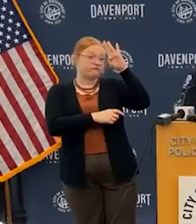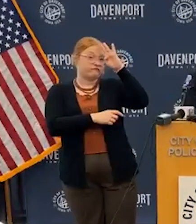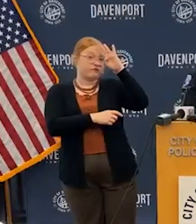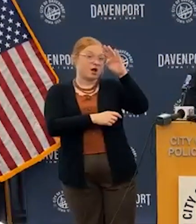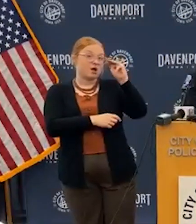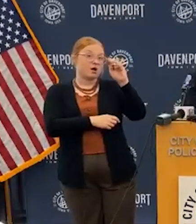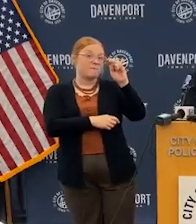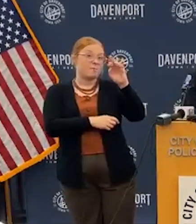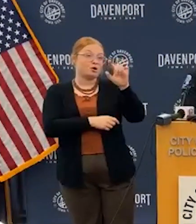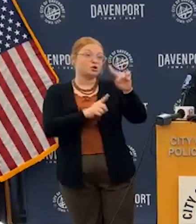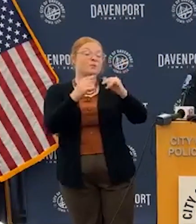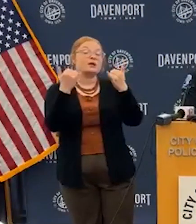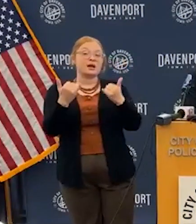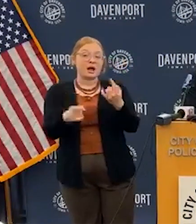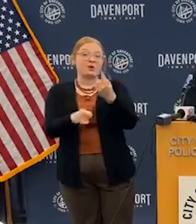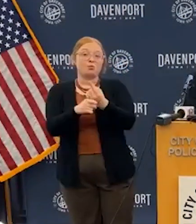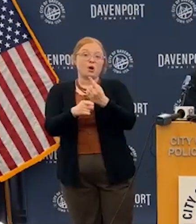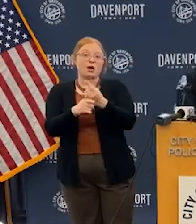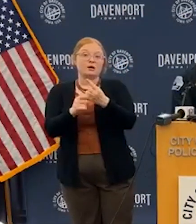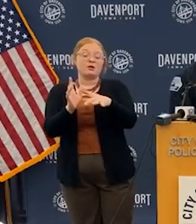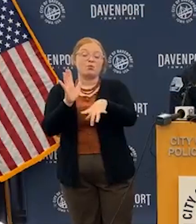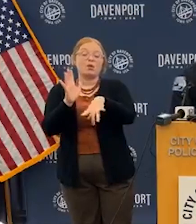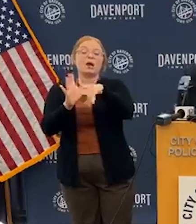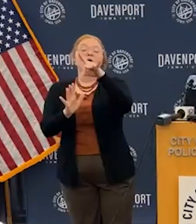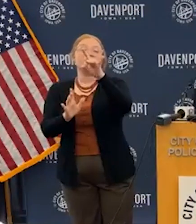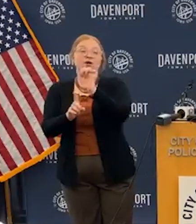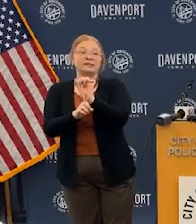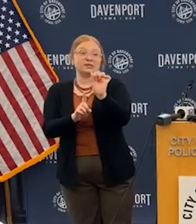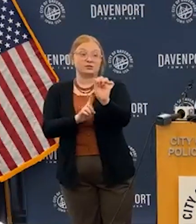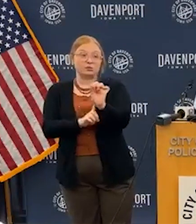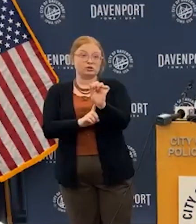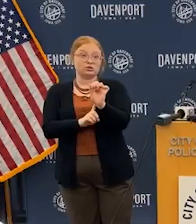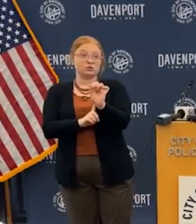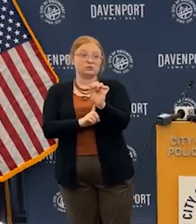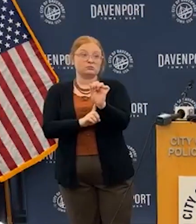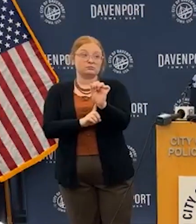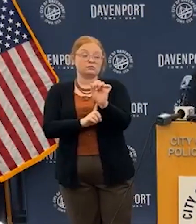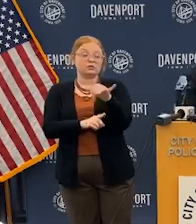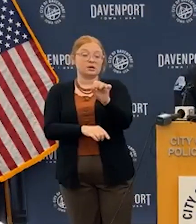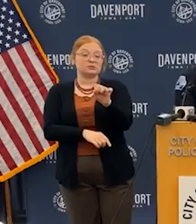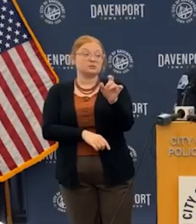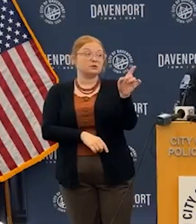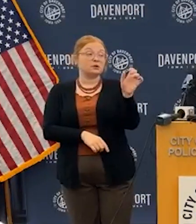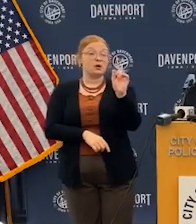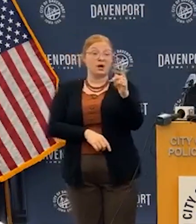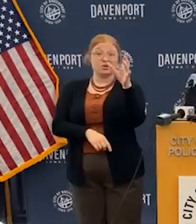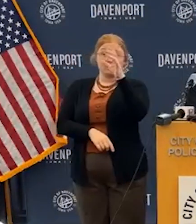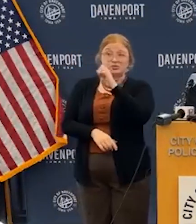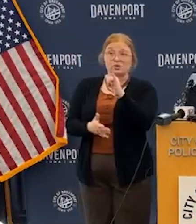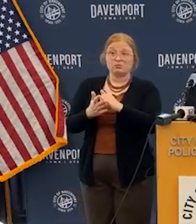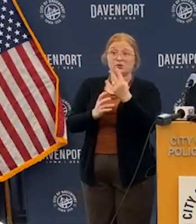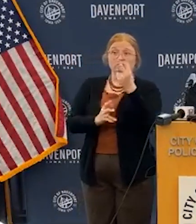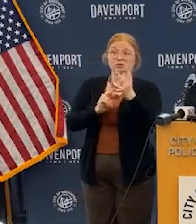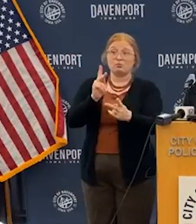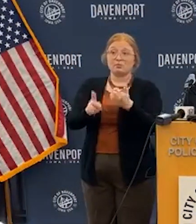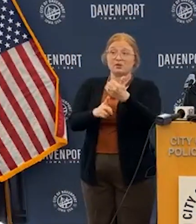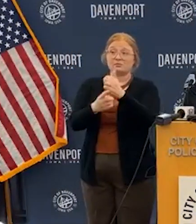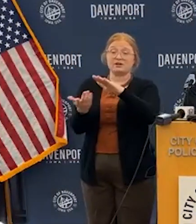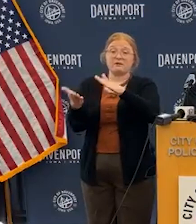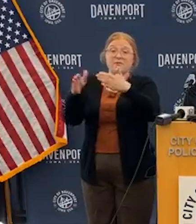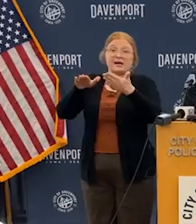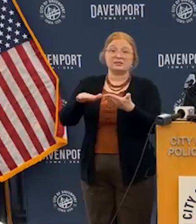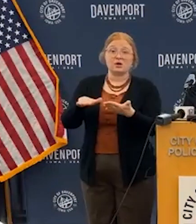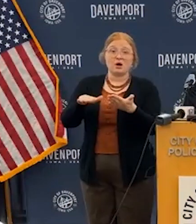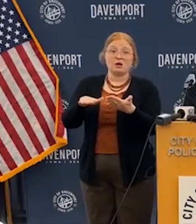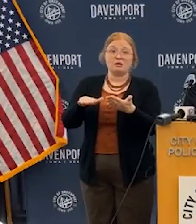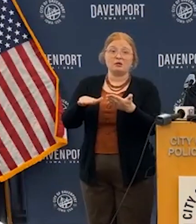yes. Are those two individuals then presumed to be dead? So the two individuals, there's a high probability